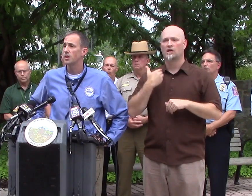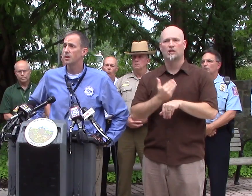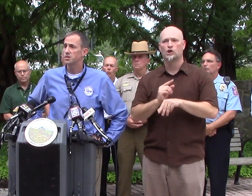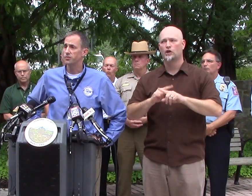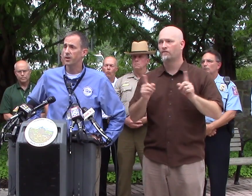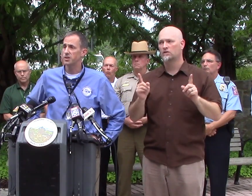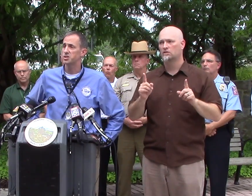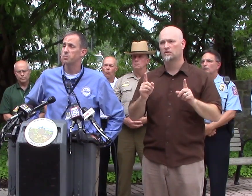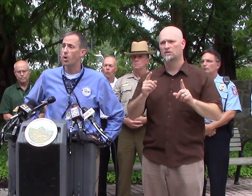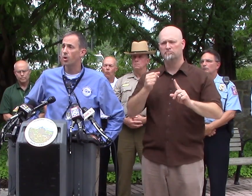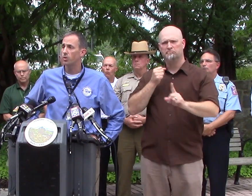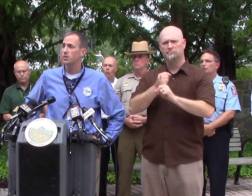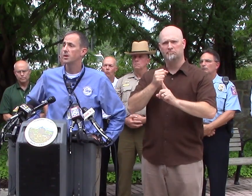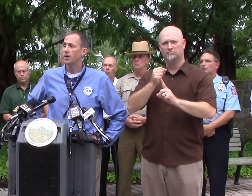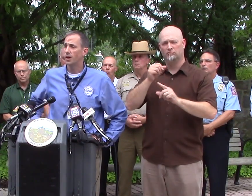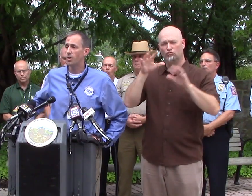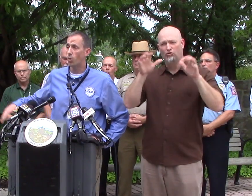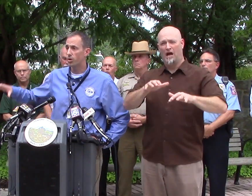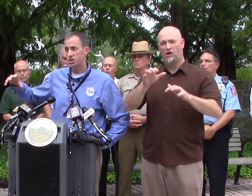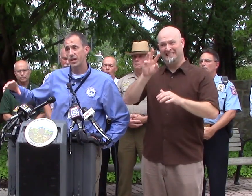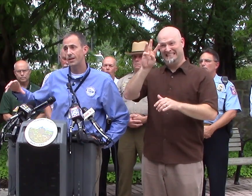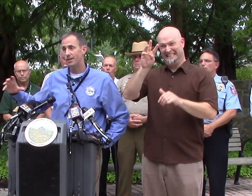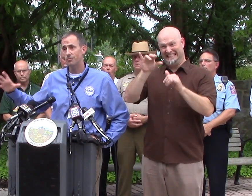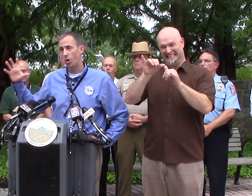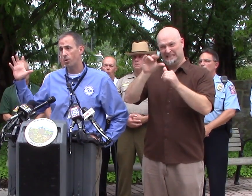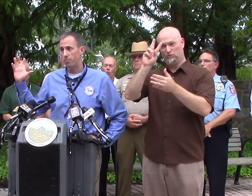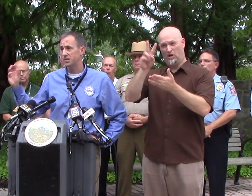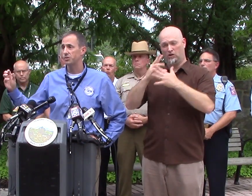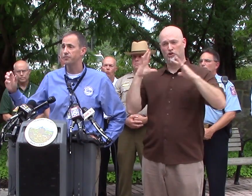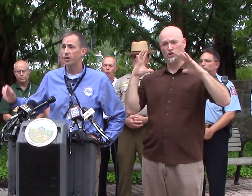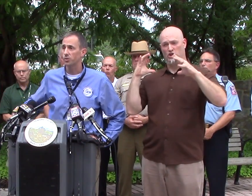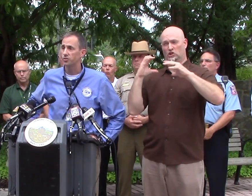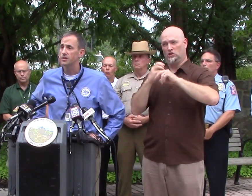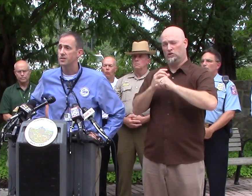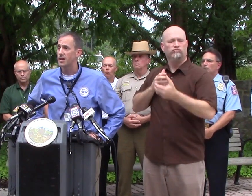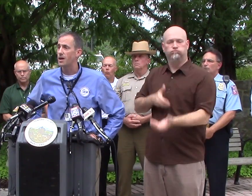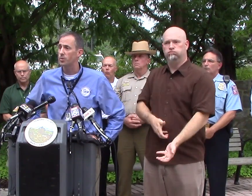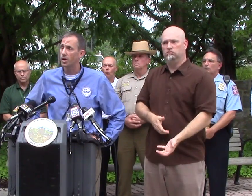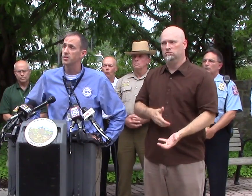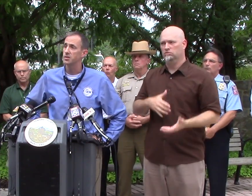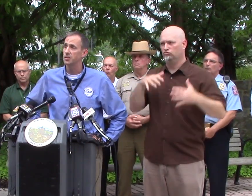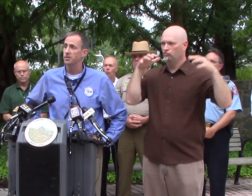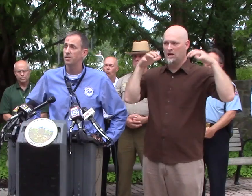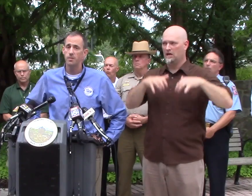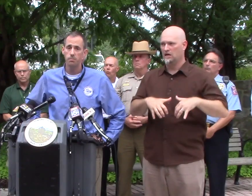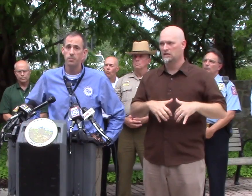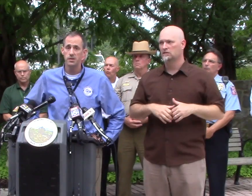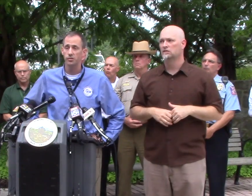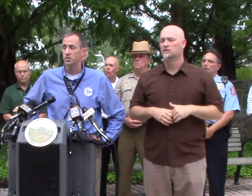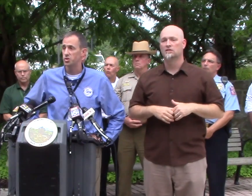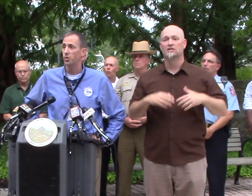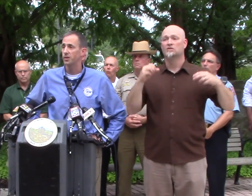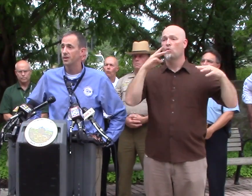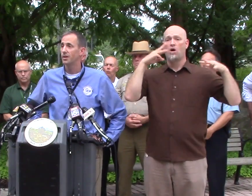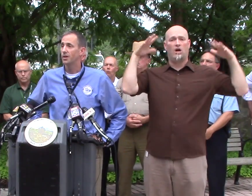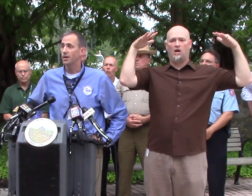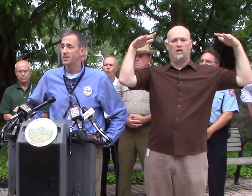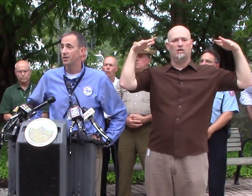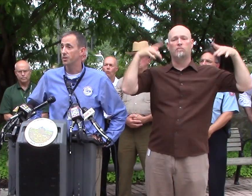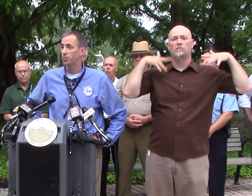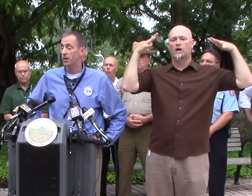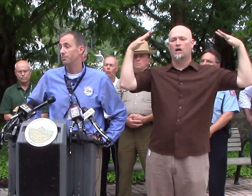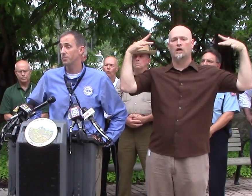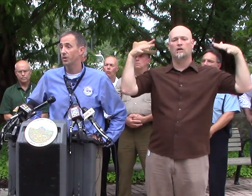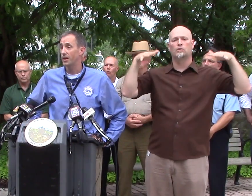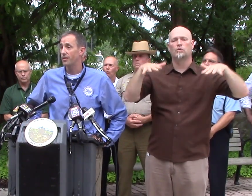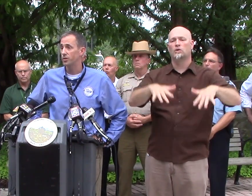hours. It's a very small watershed that all basically funnels into the Tiber Hudson, and they basically join down